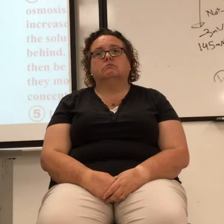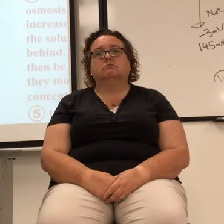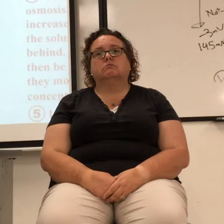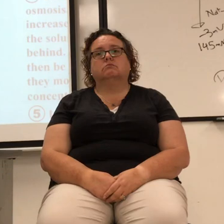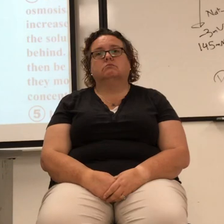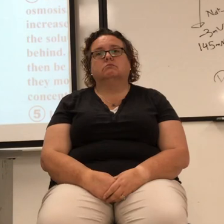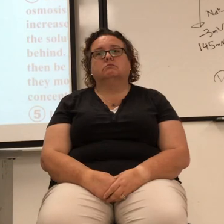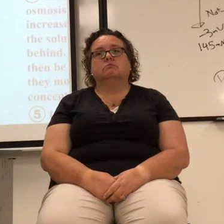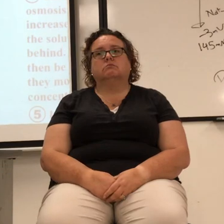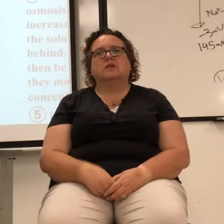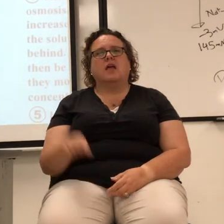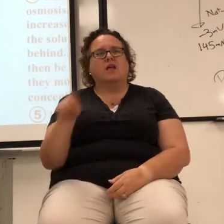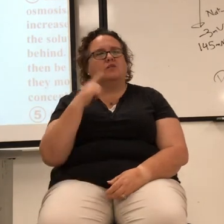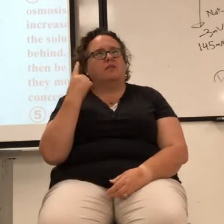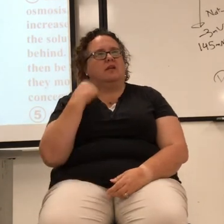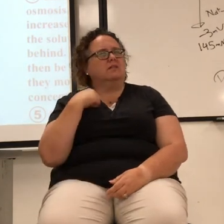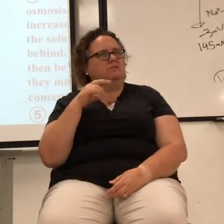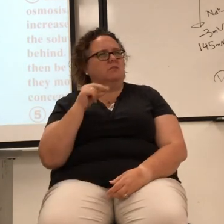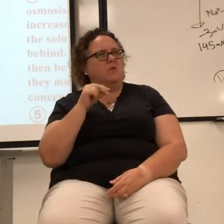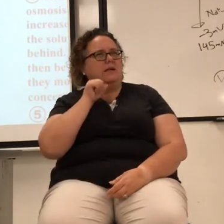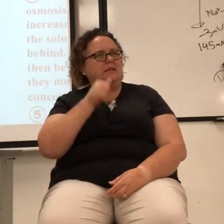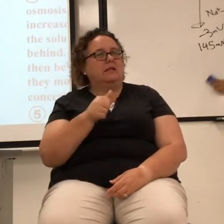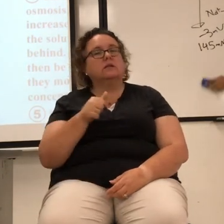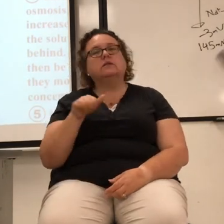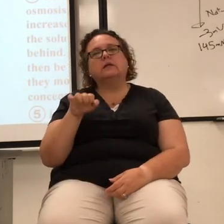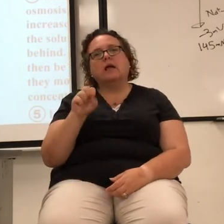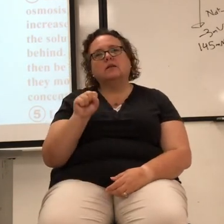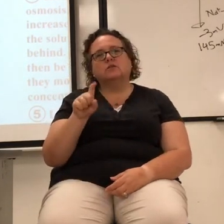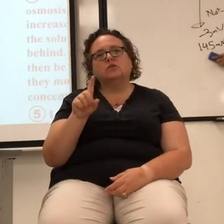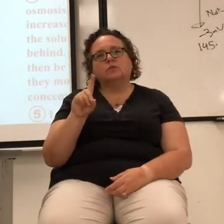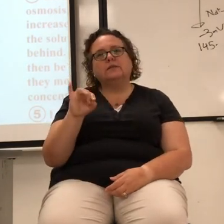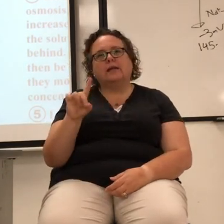Thinking to yourself, No, I didn't. I never studied this. Yes, you did.